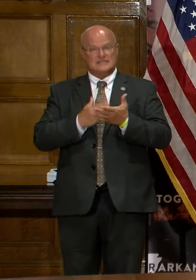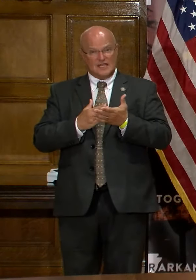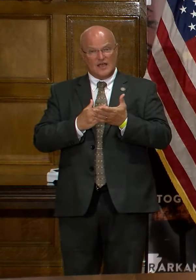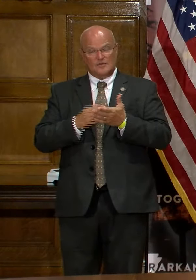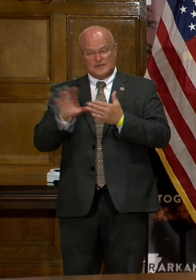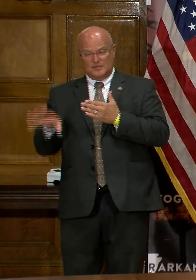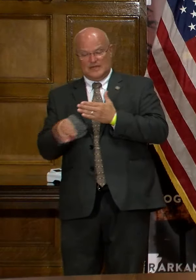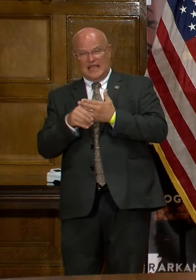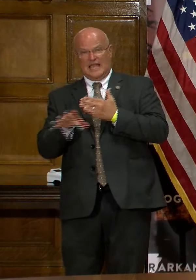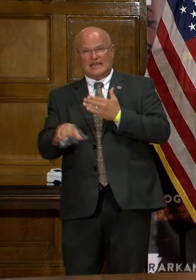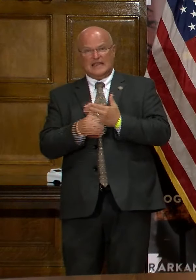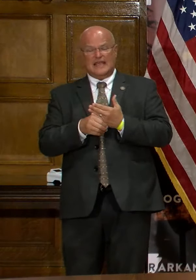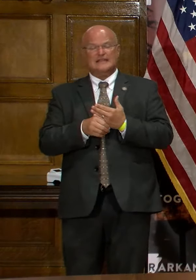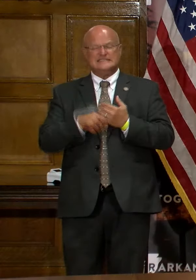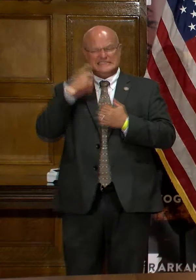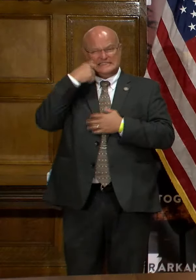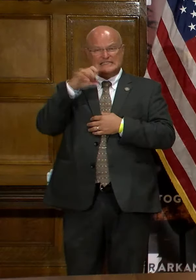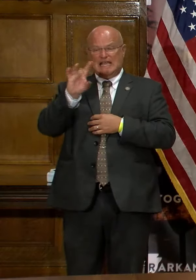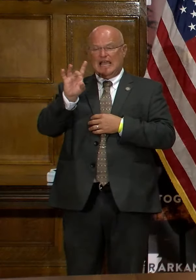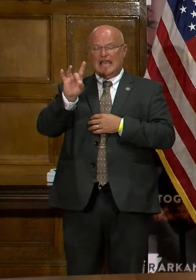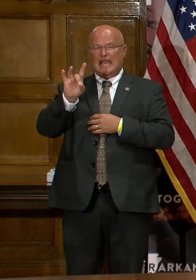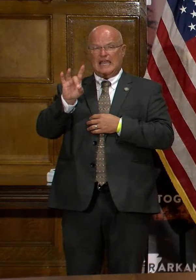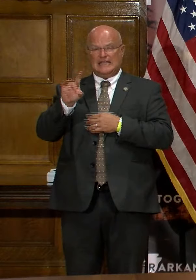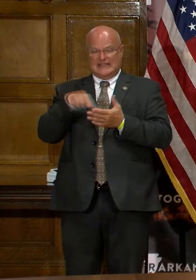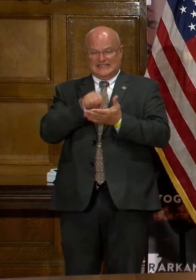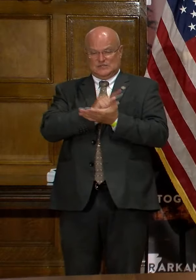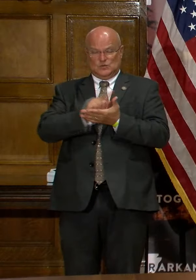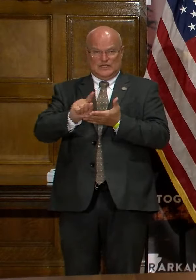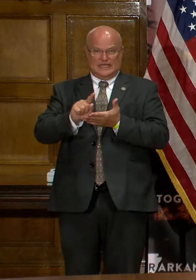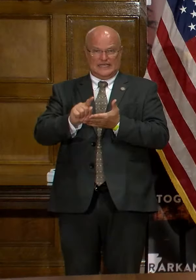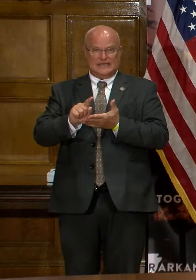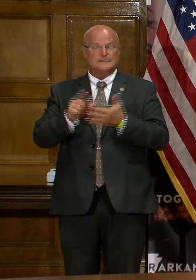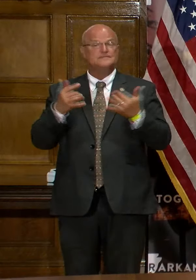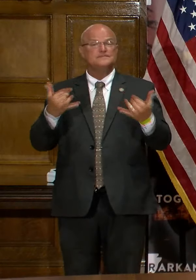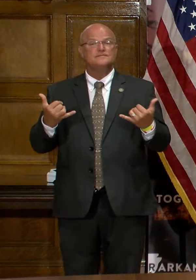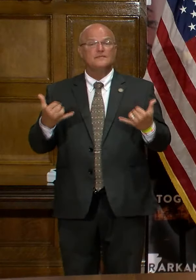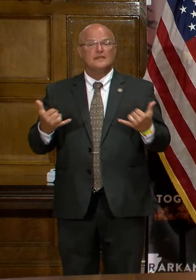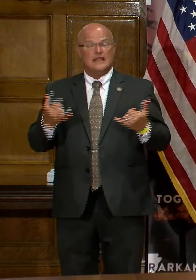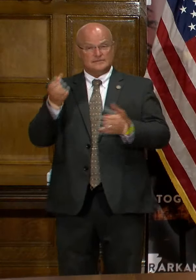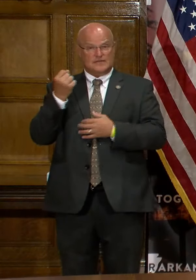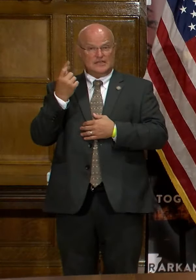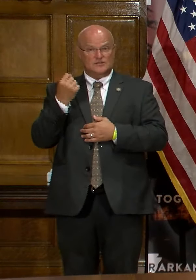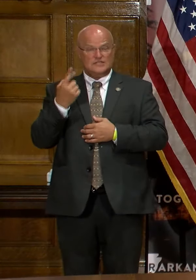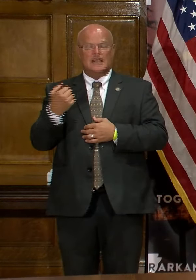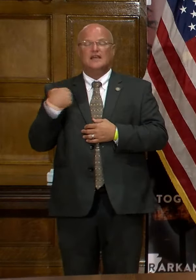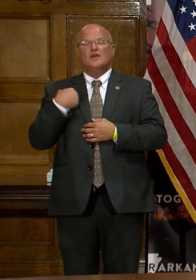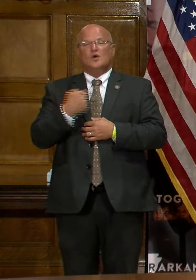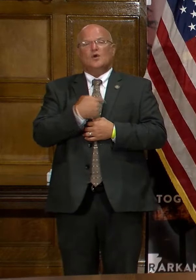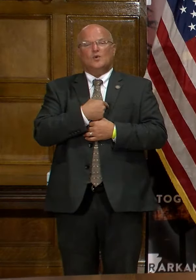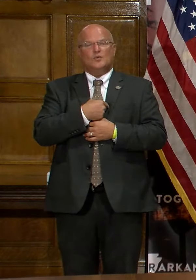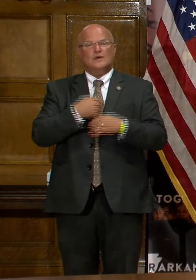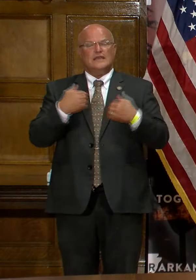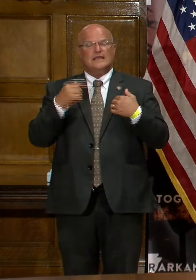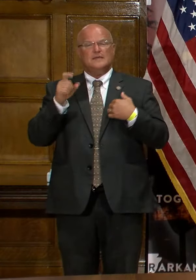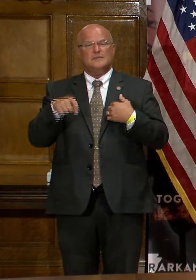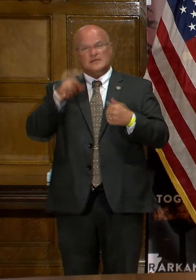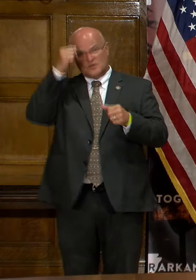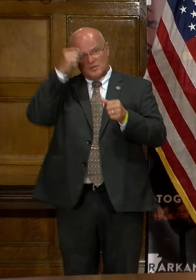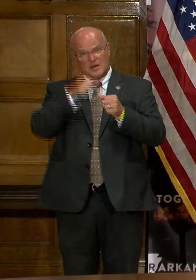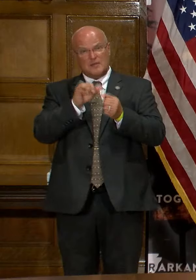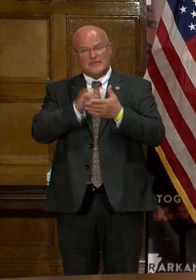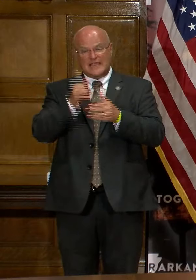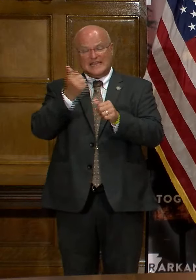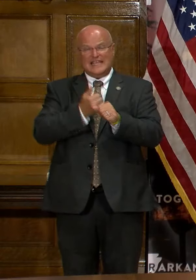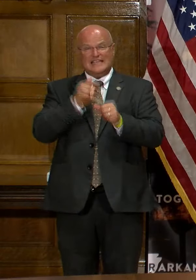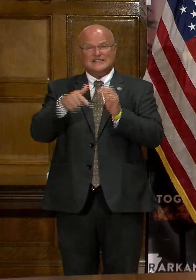been added. 8 have been added this week. Now, to understand though, we have to remember that